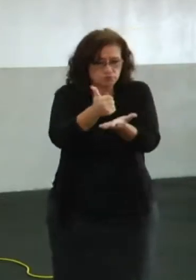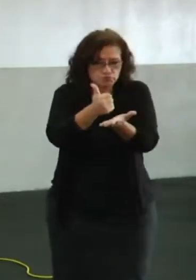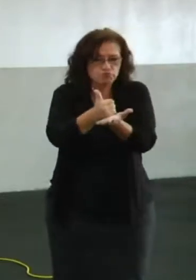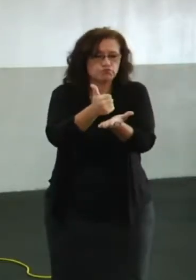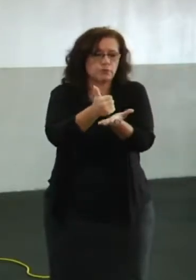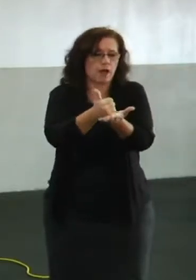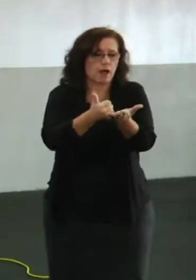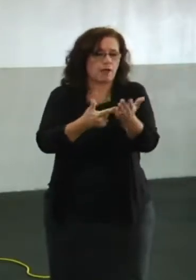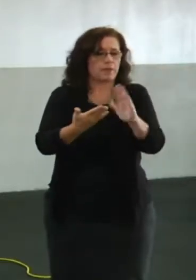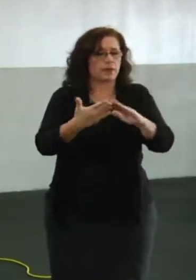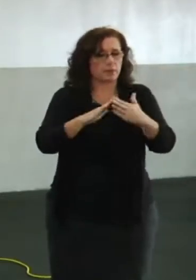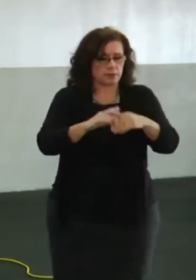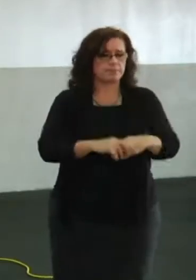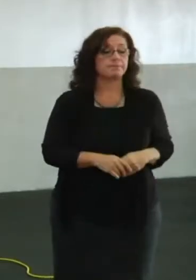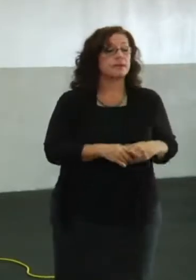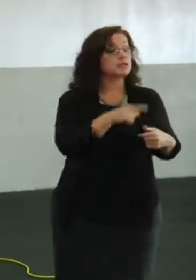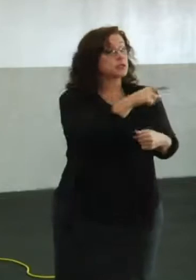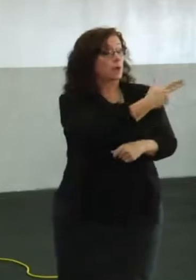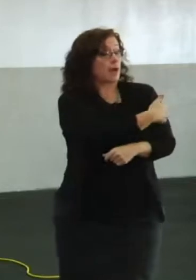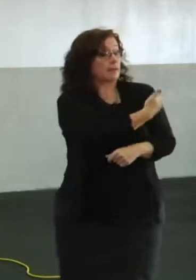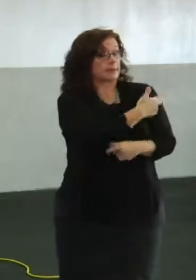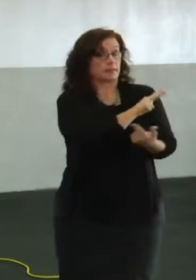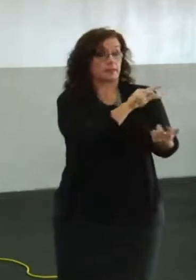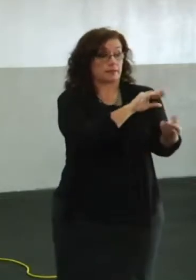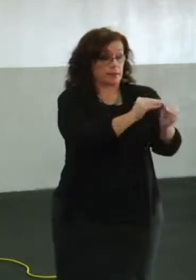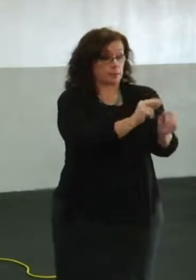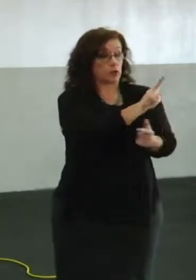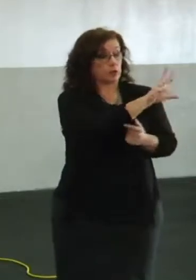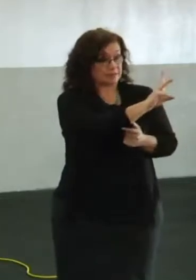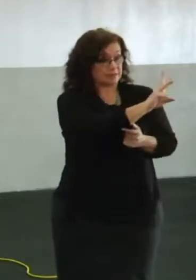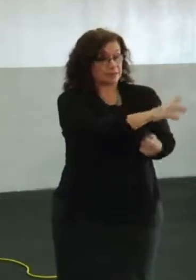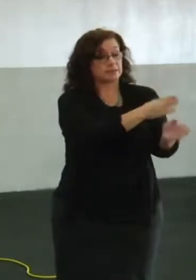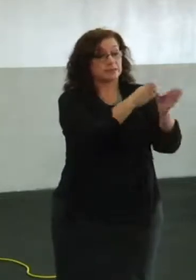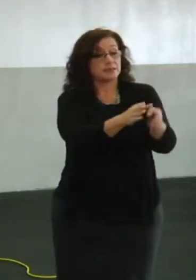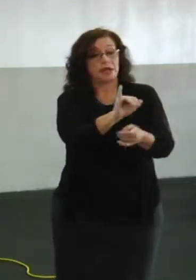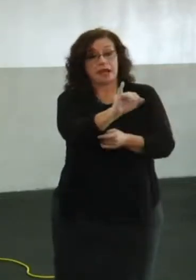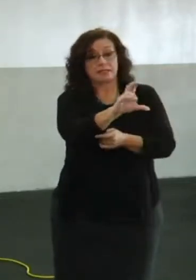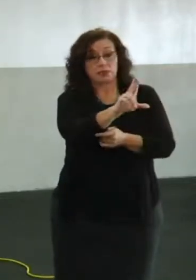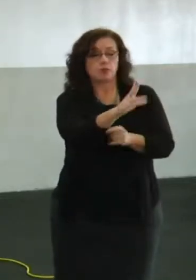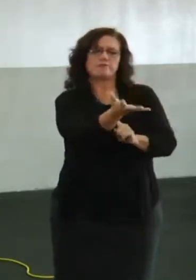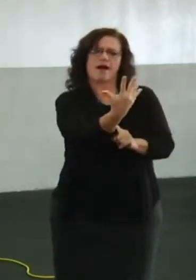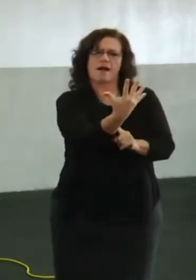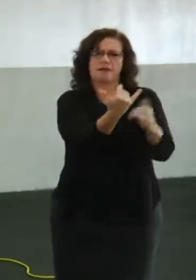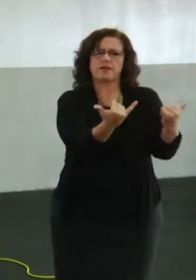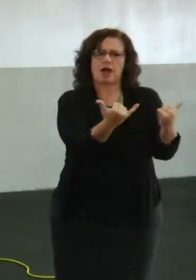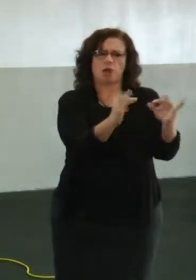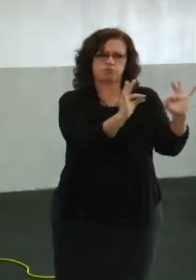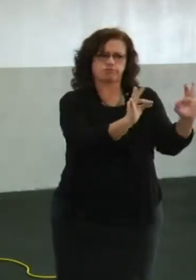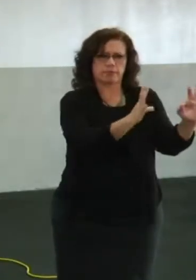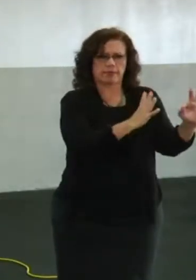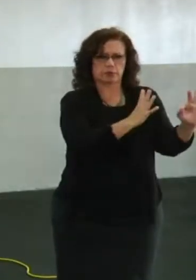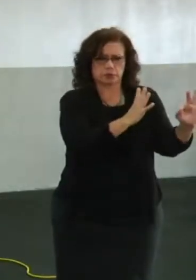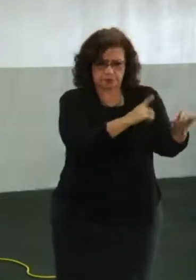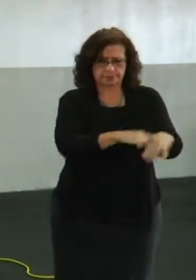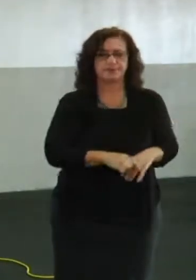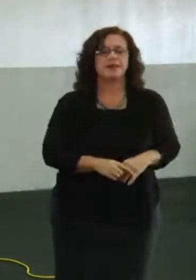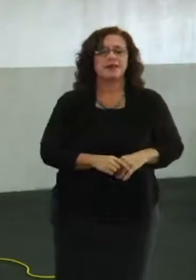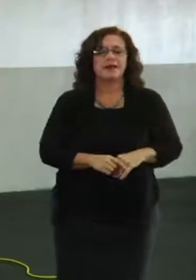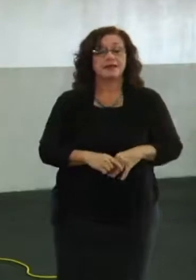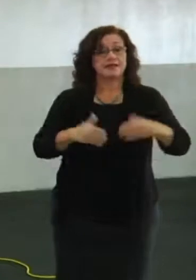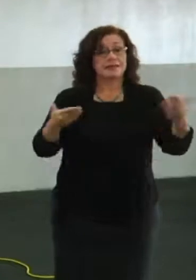36 in the hospital, 5 in the ICU. Those numbers are still good. And a word on hospitalizations. We continue in Ventura County to have